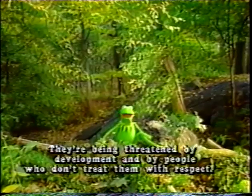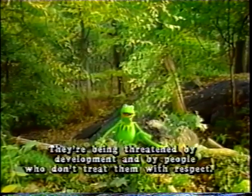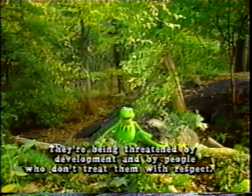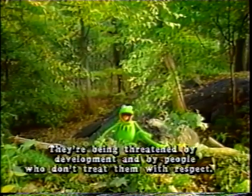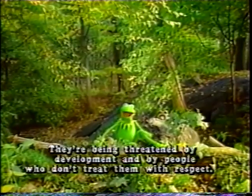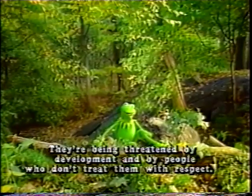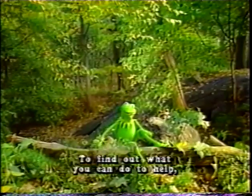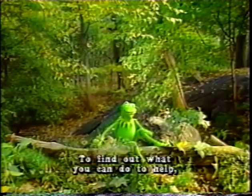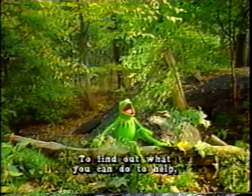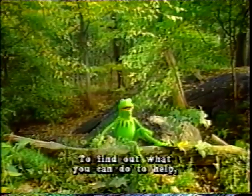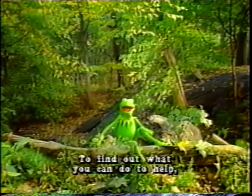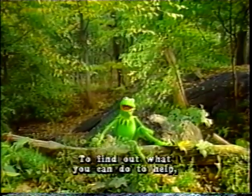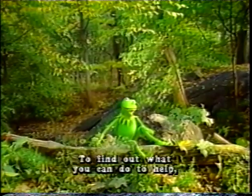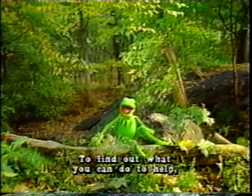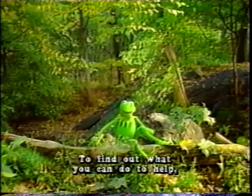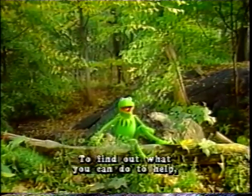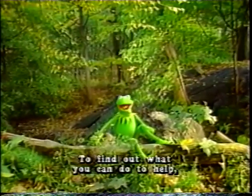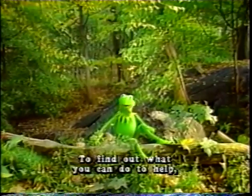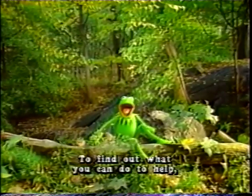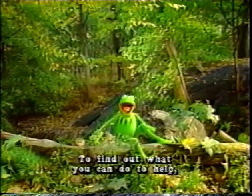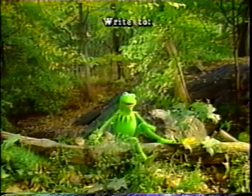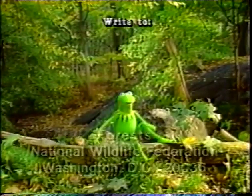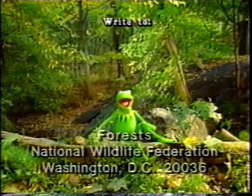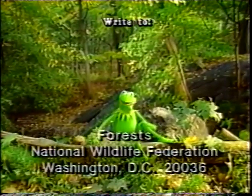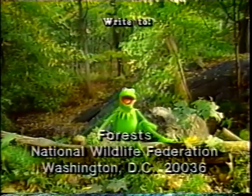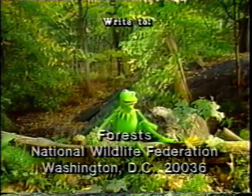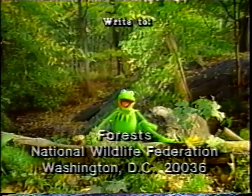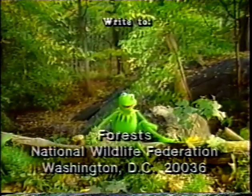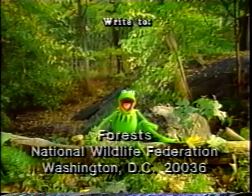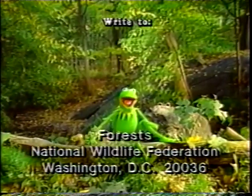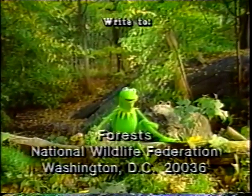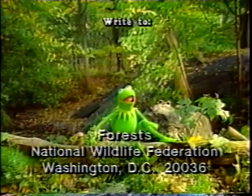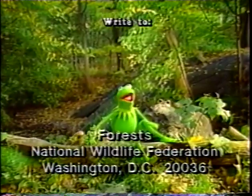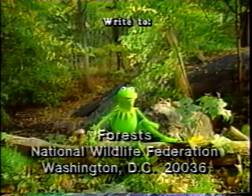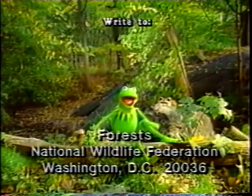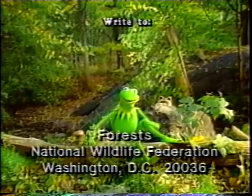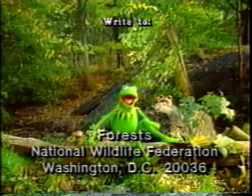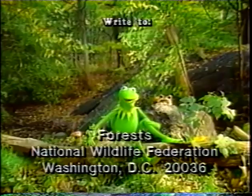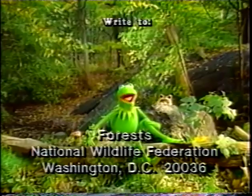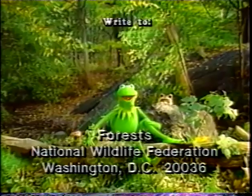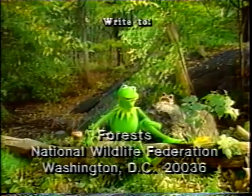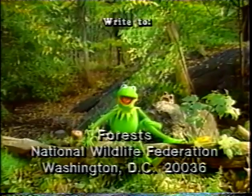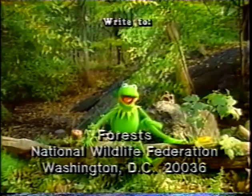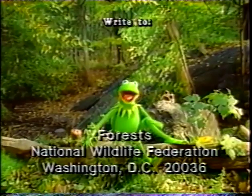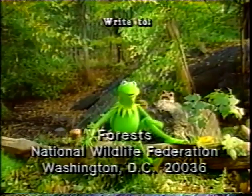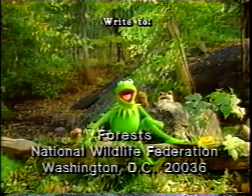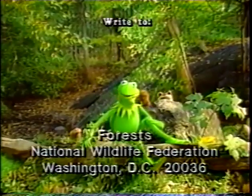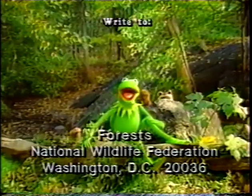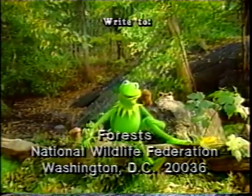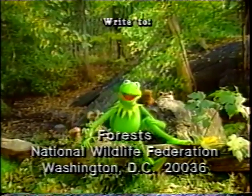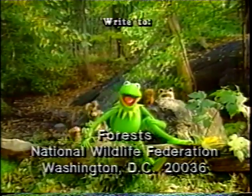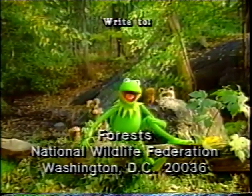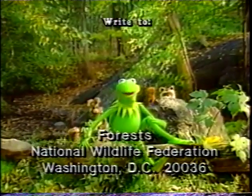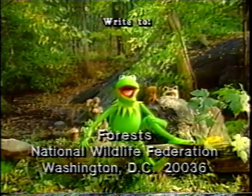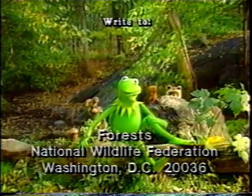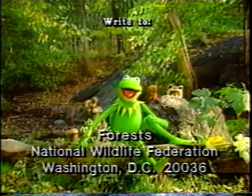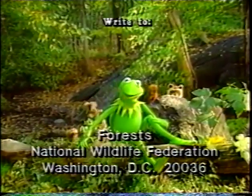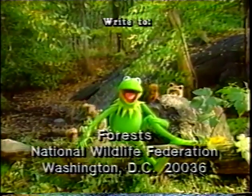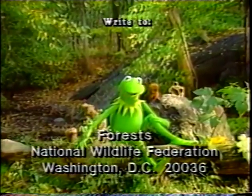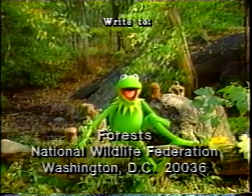treat them with respect. To find out what you can do to help, write to Forests, National Wildlife Federation, Washington,